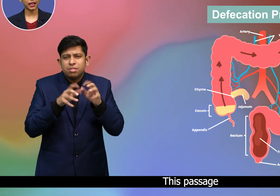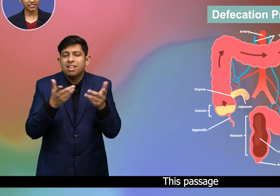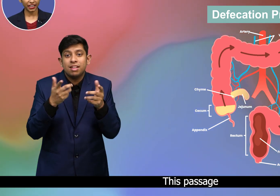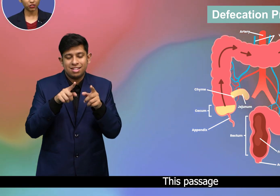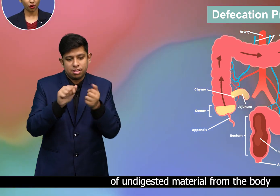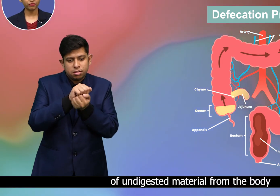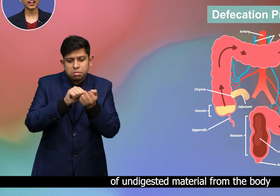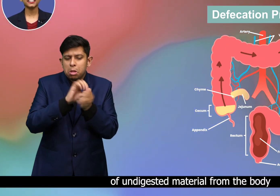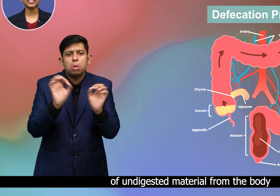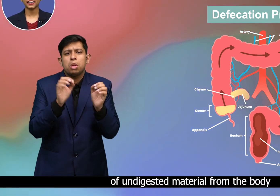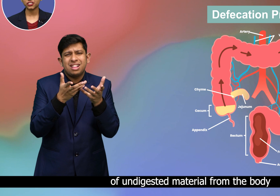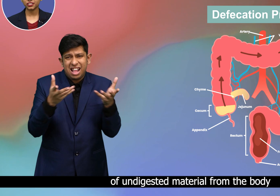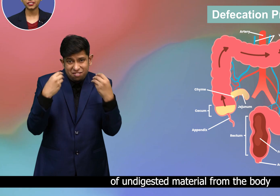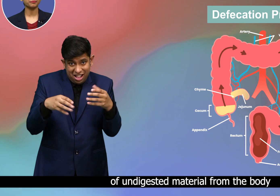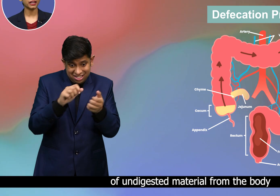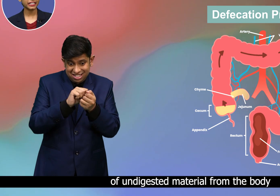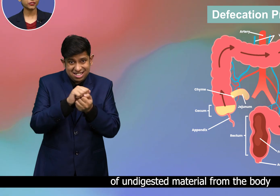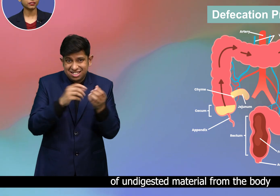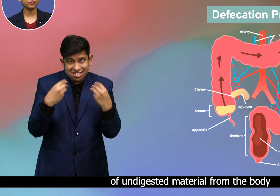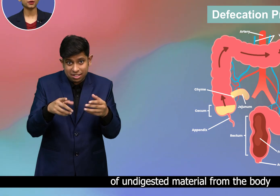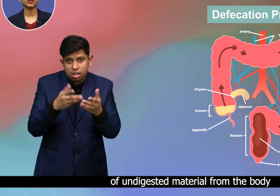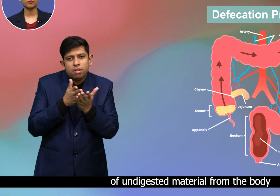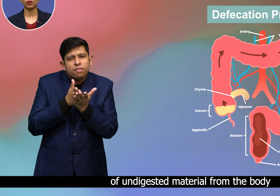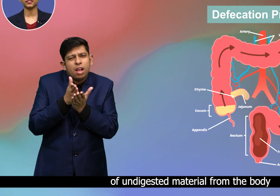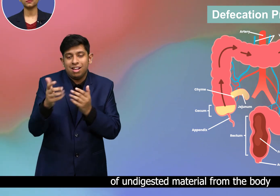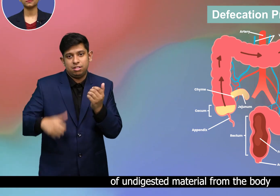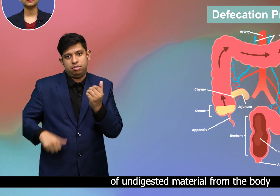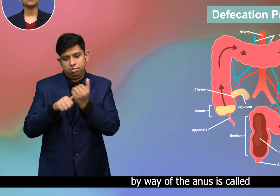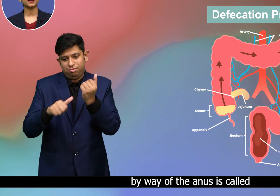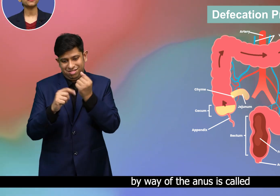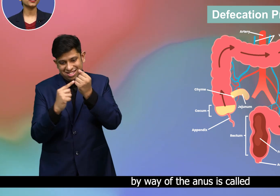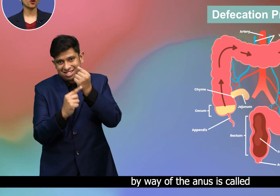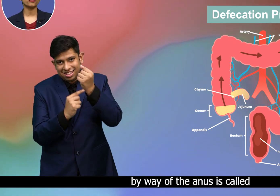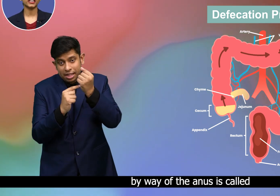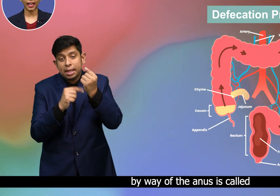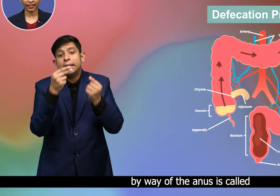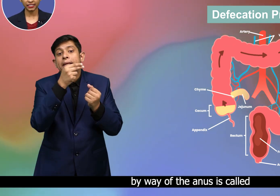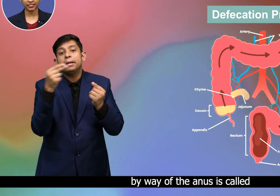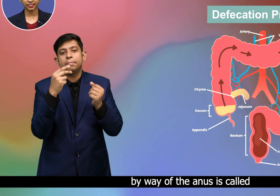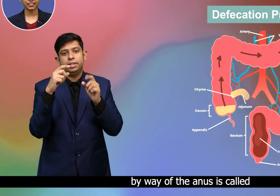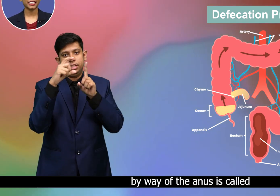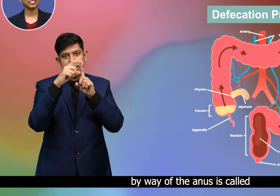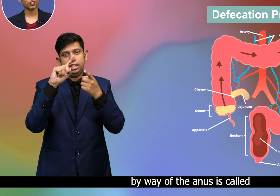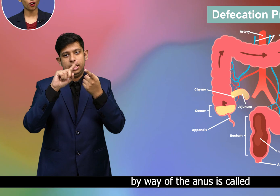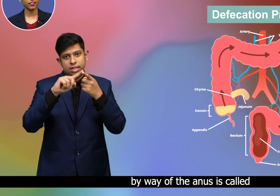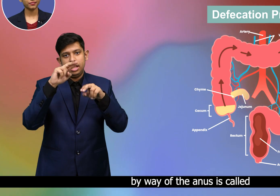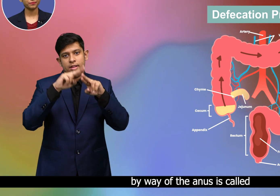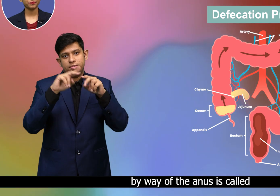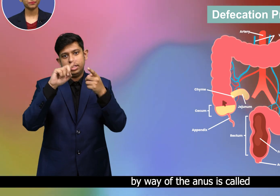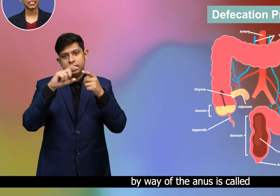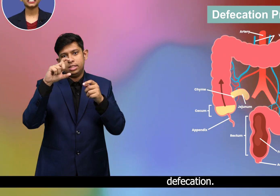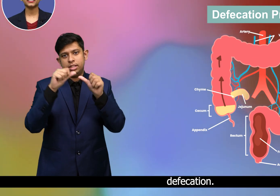This passage of undigested material from the body by way of the anus is